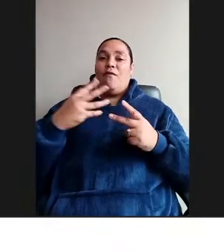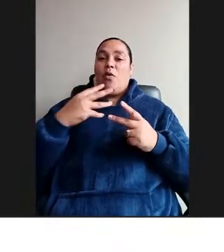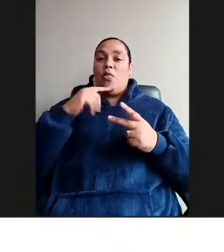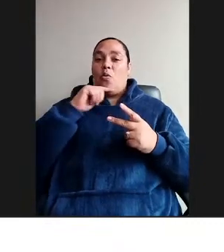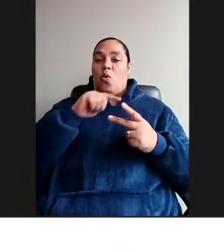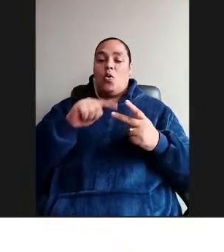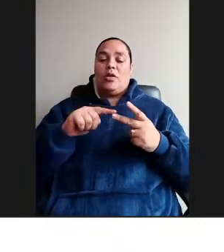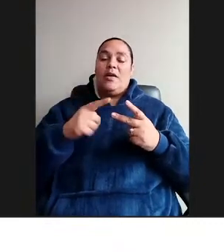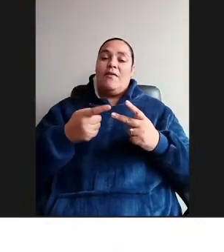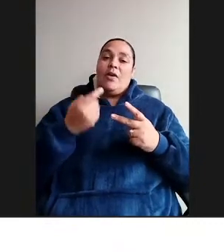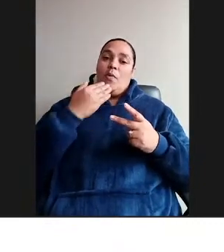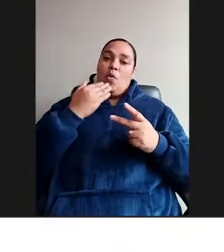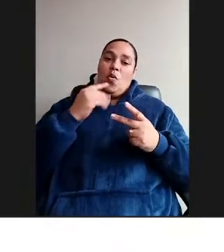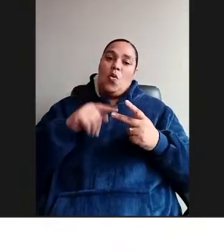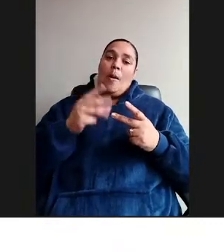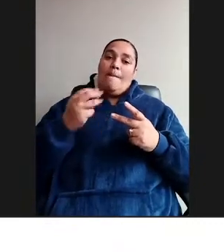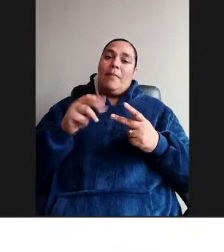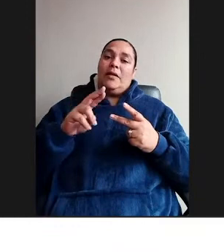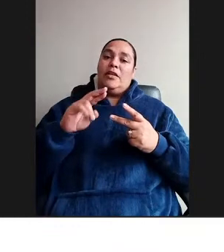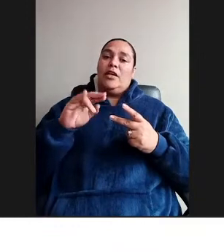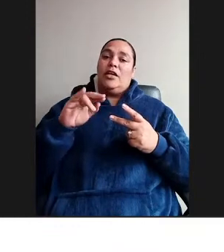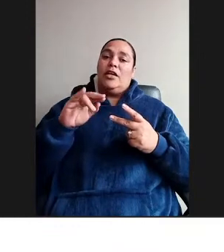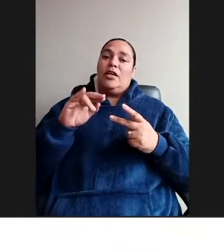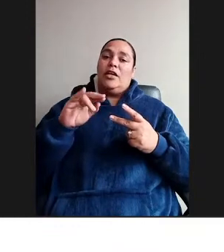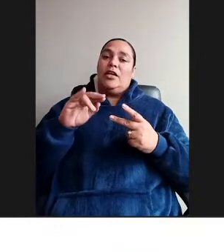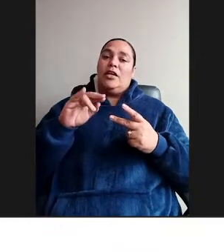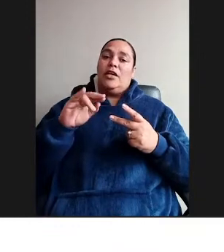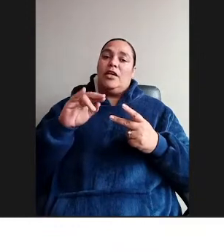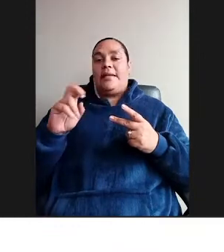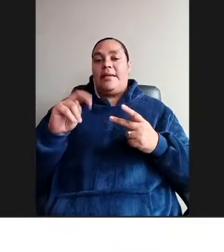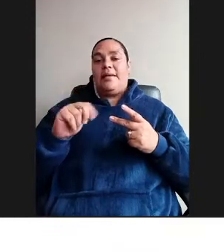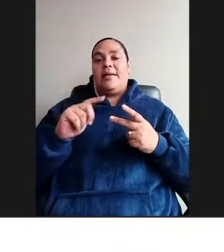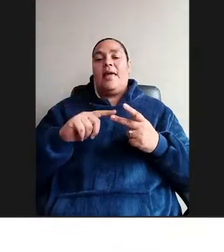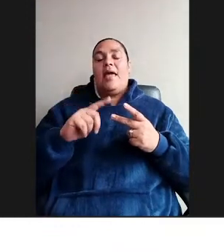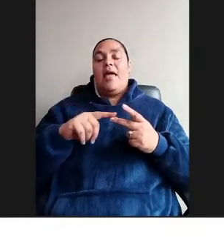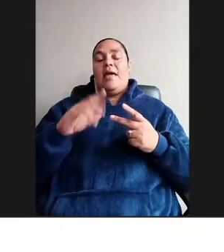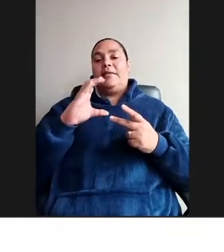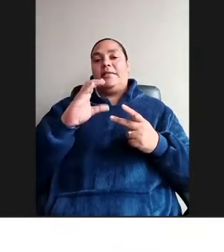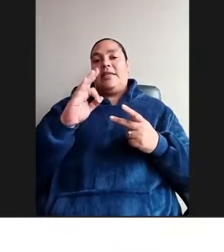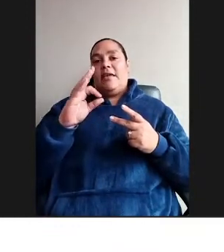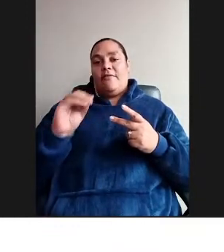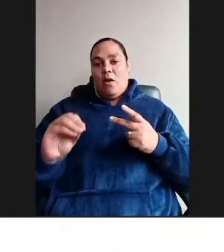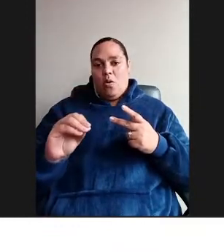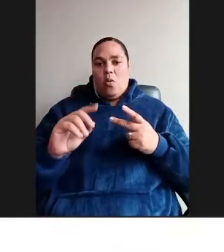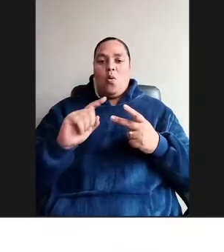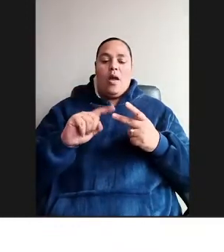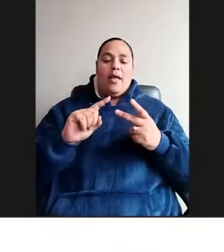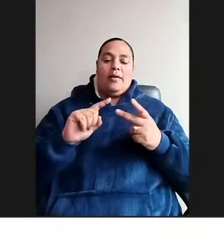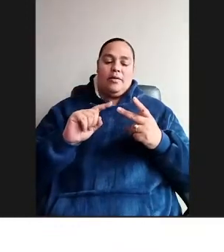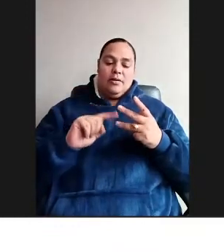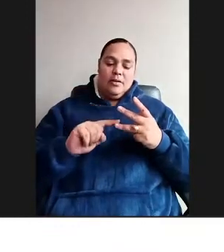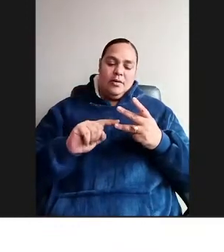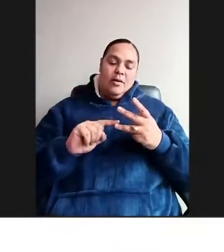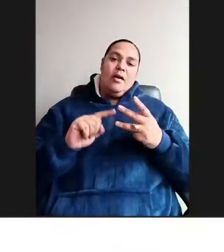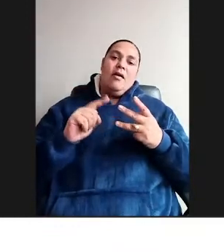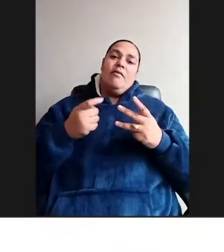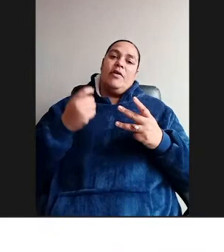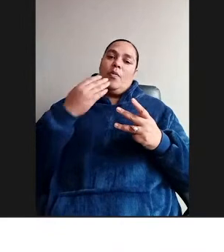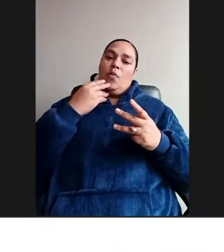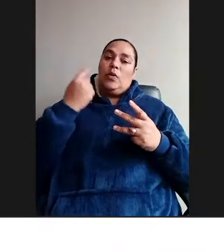to by Mr. Jawuddin and Ms. Peterson, the CFO. The number 2.2 will be attended to by the